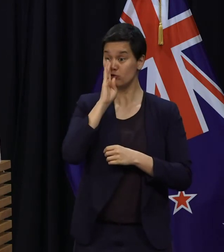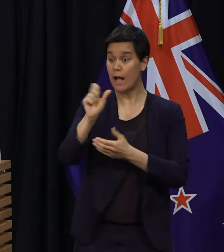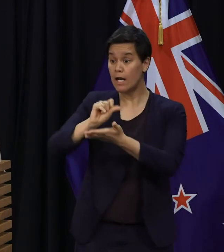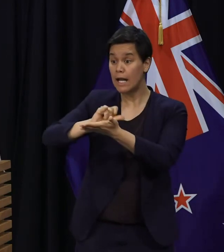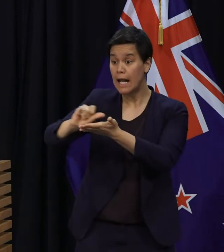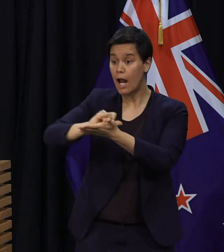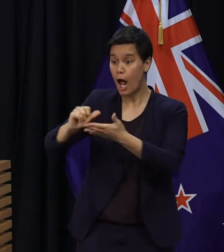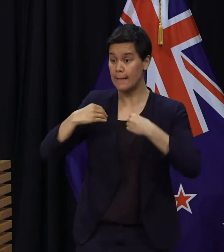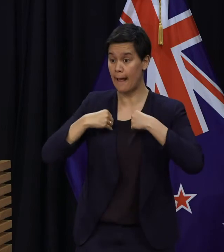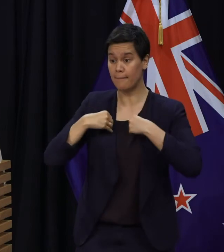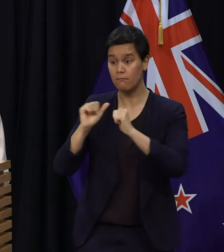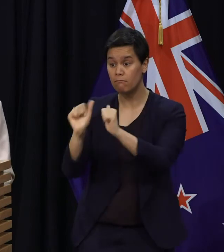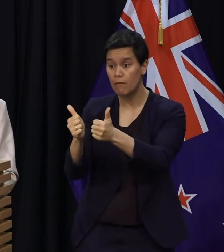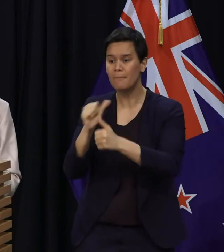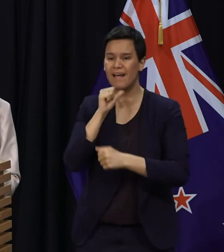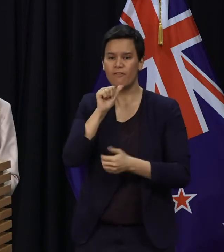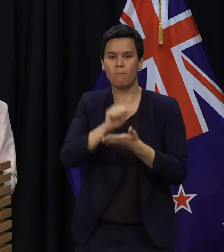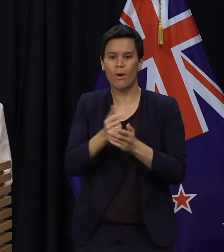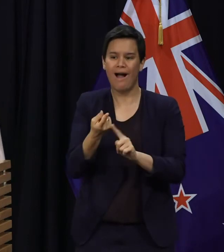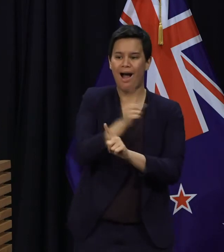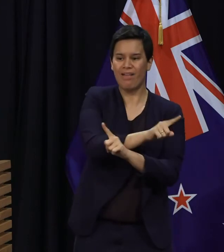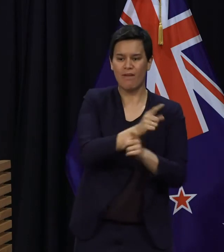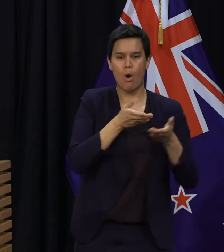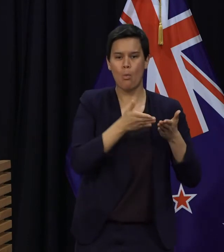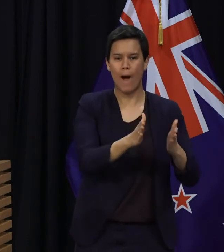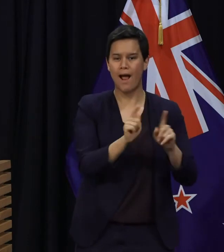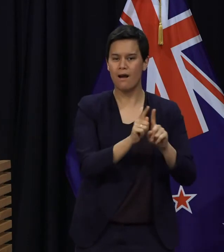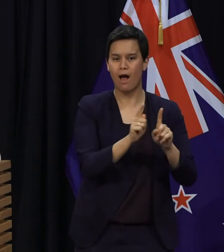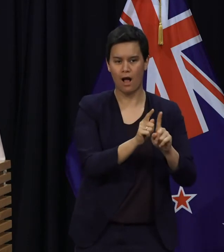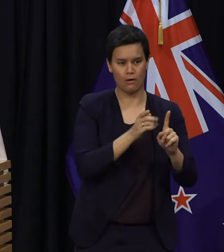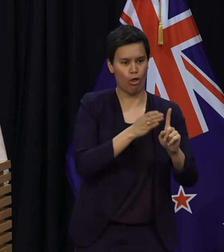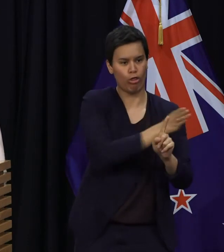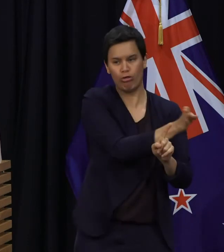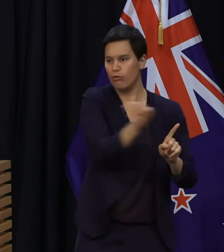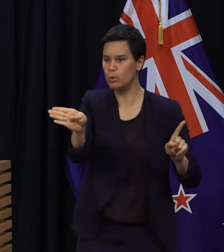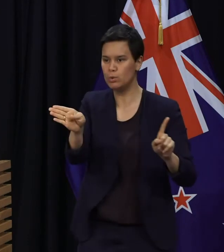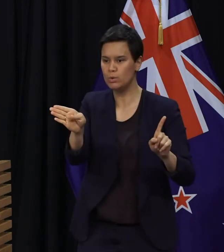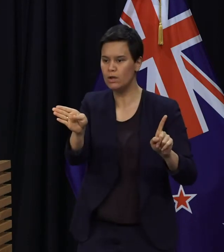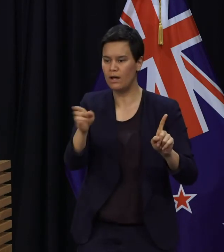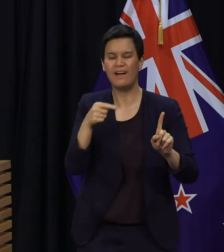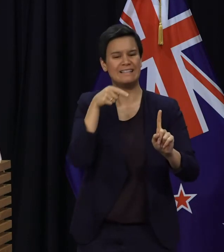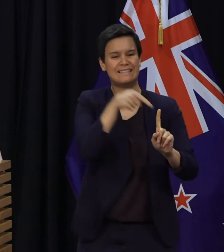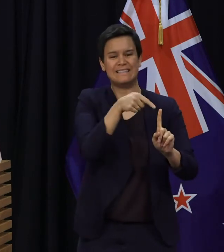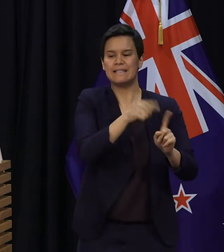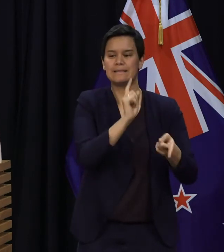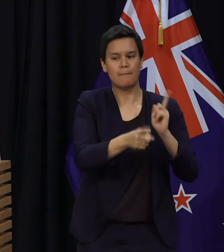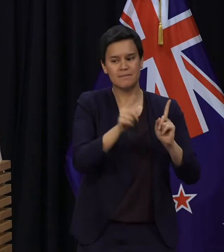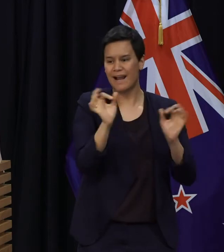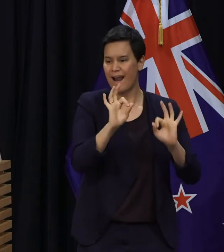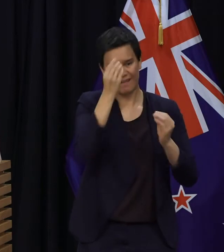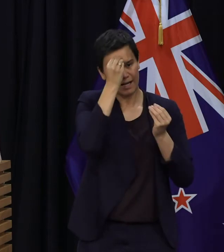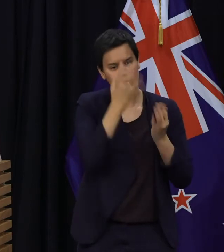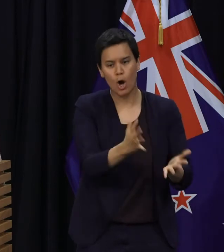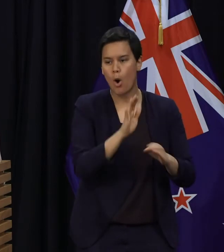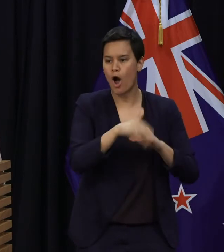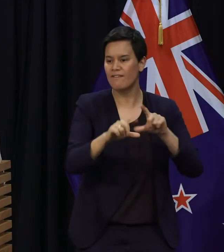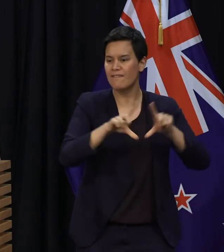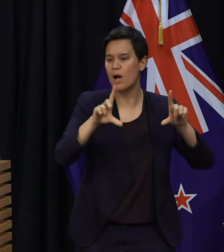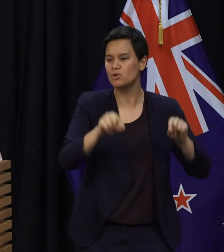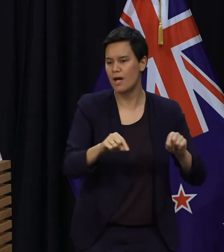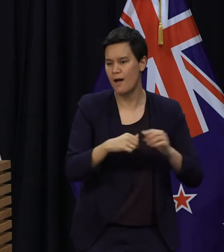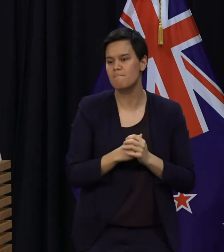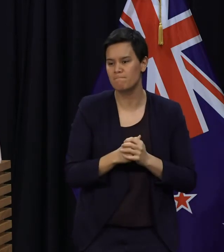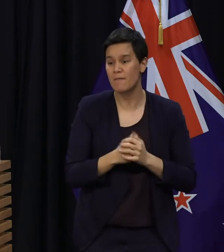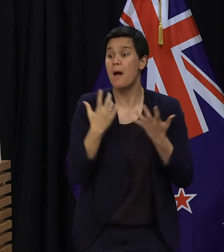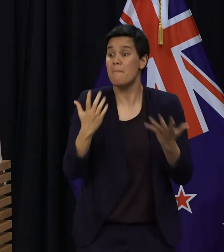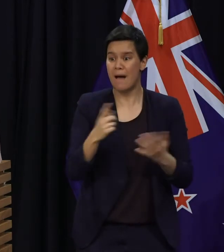book, for instance. However, as the general point here is that we have long signalled the need for people to have a place within MIQ. That's